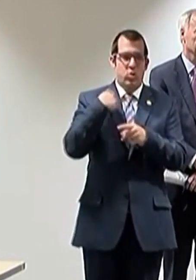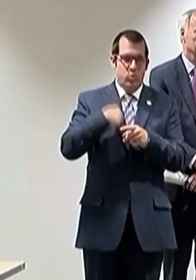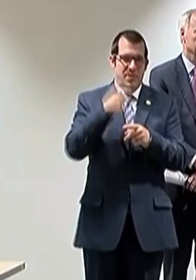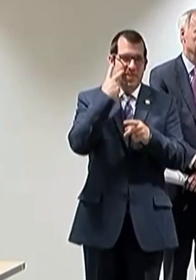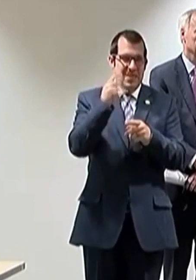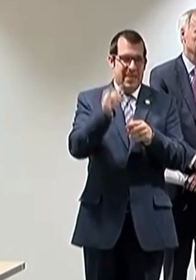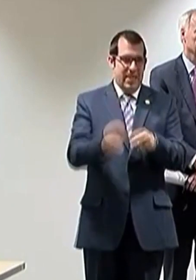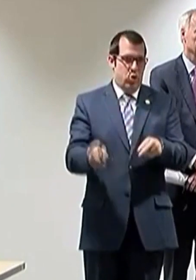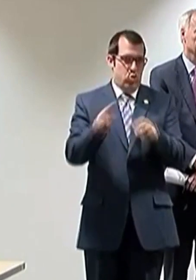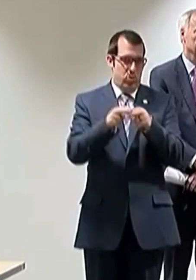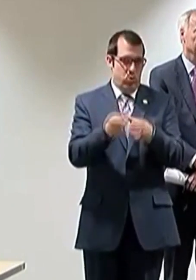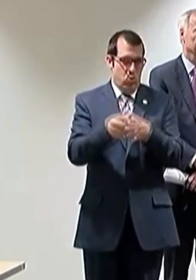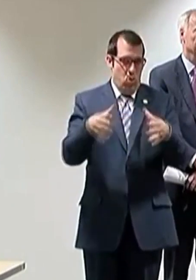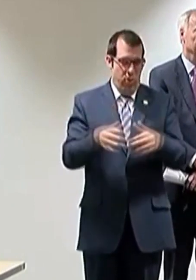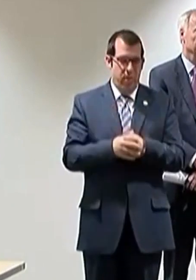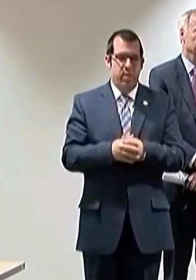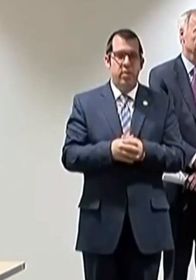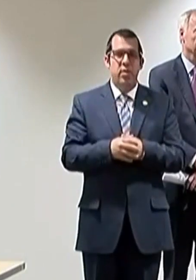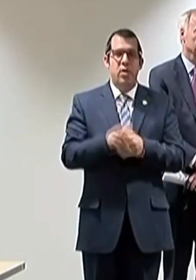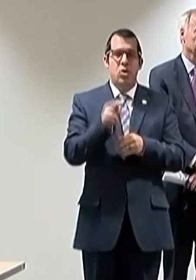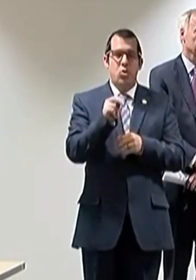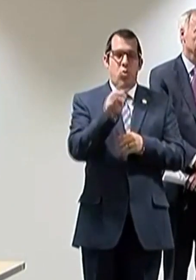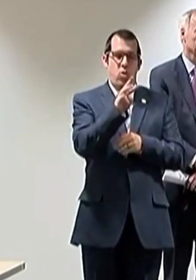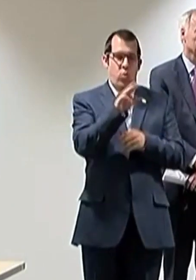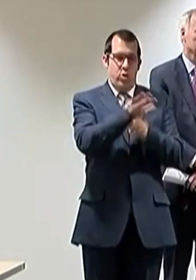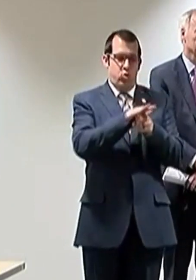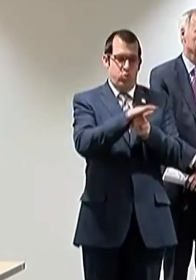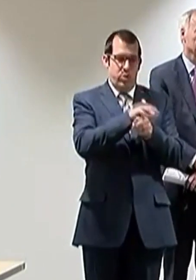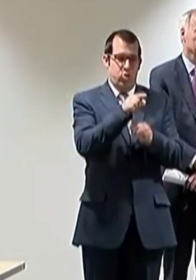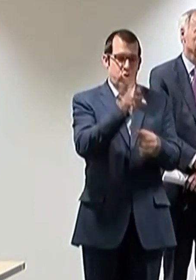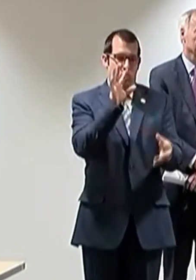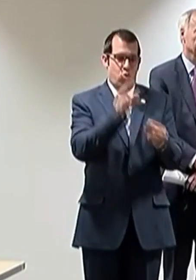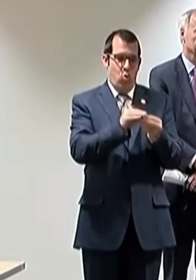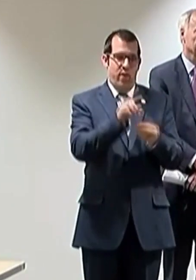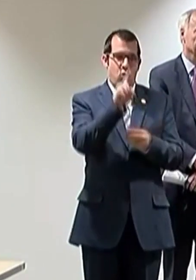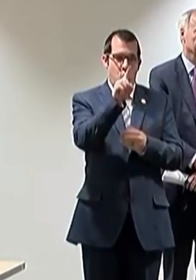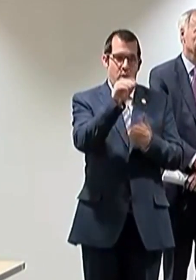growth rates. In Northwest Region, we have had a total of